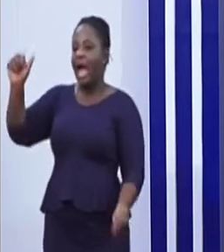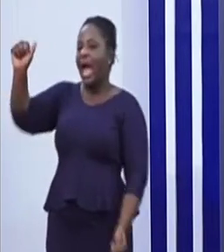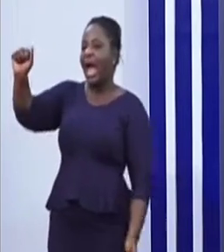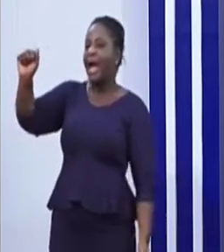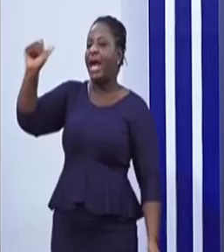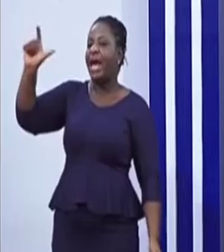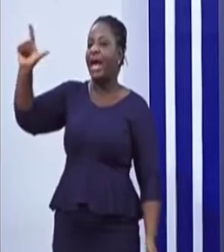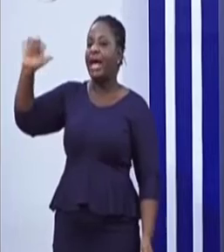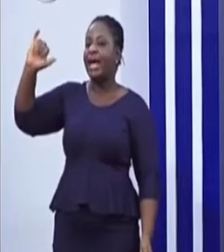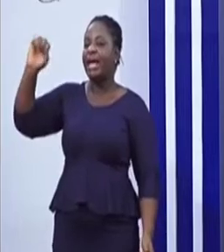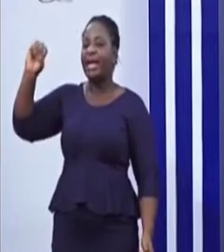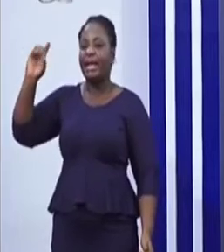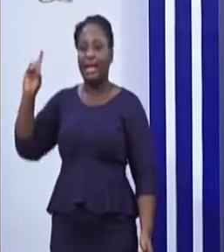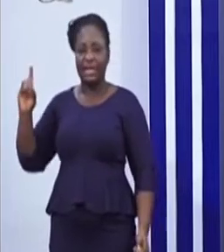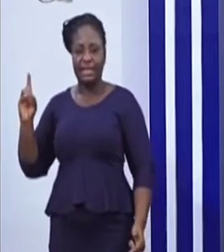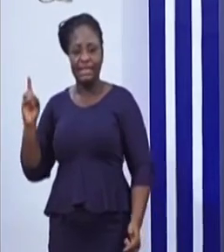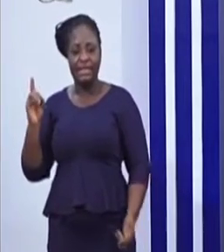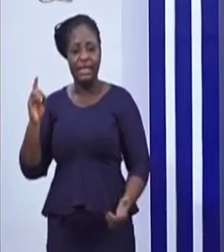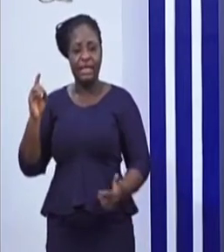Oh, yes.